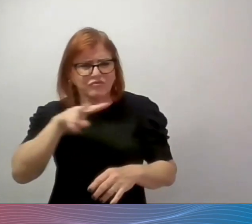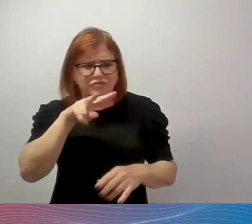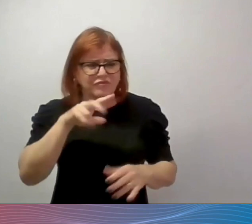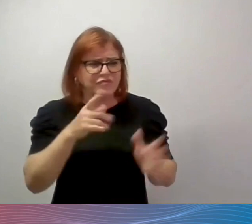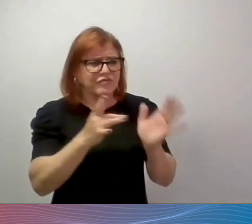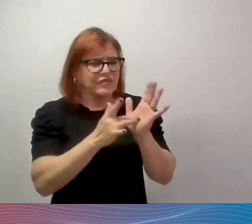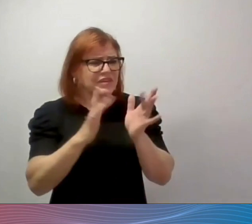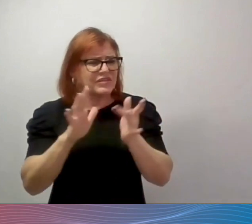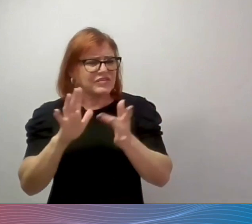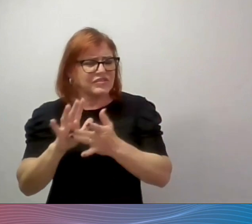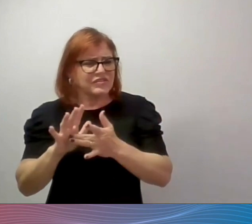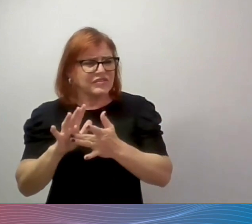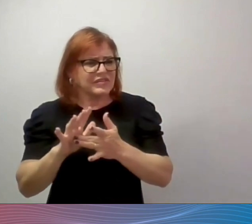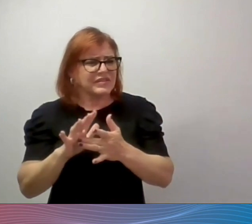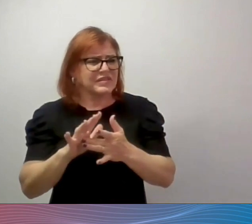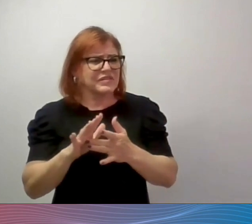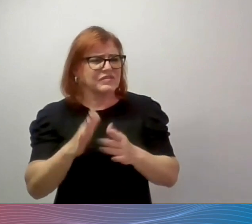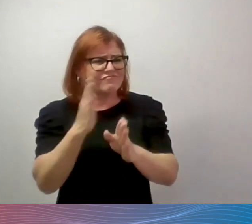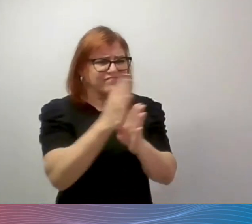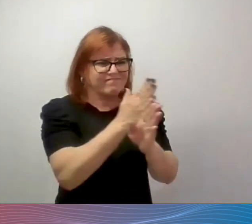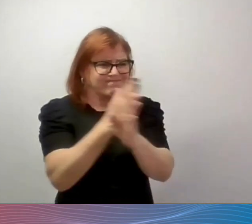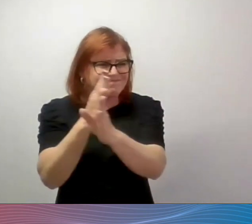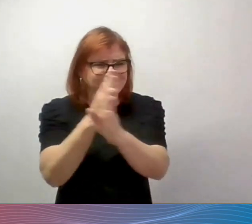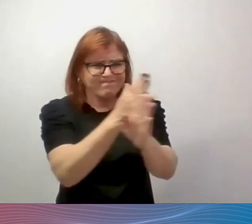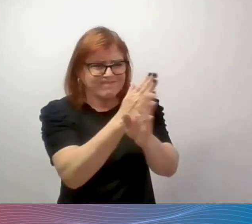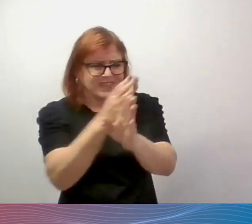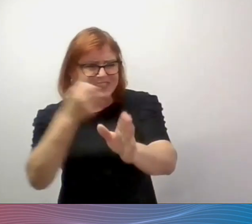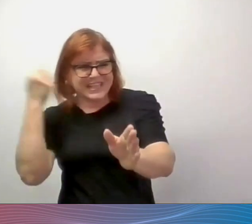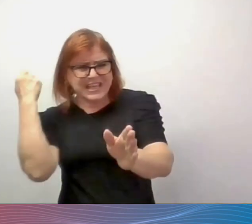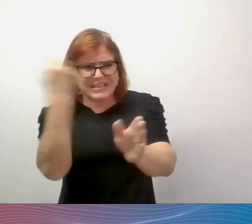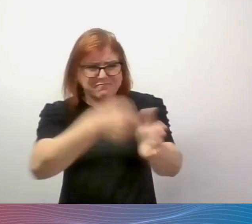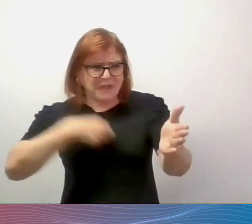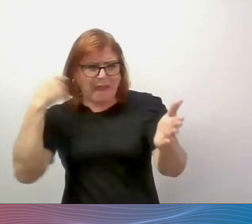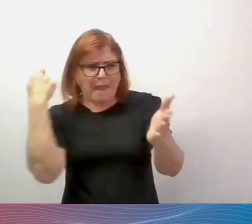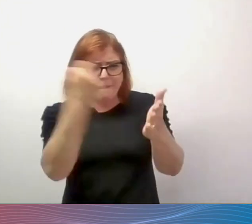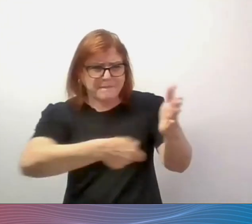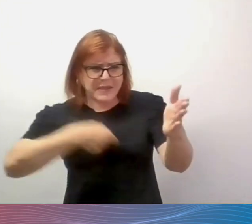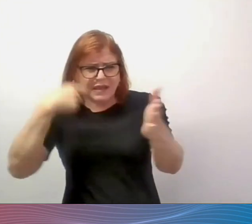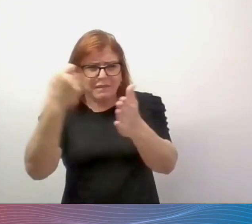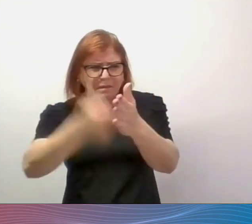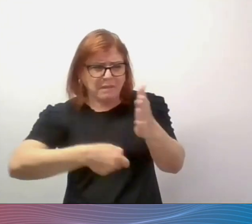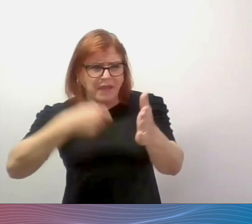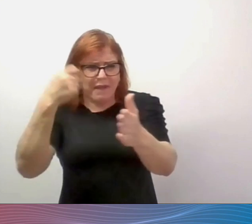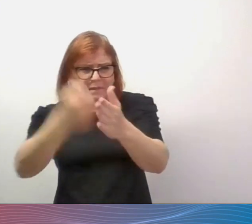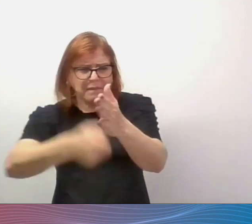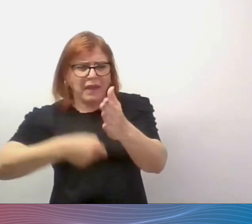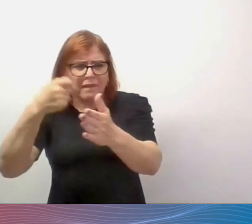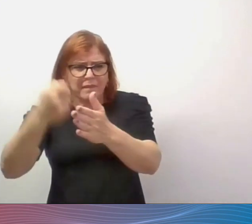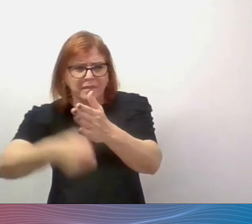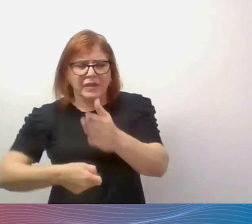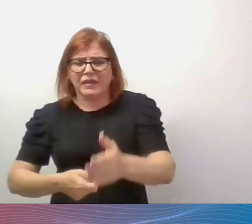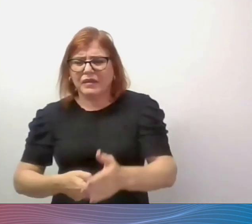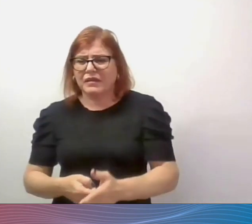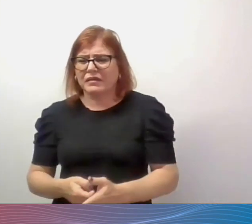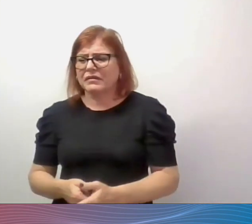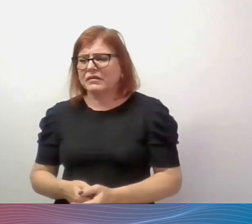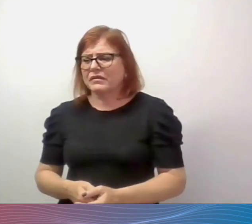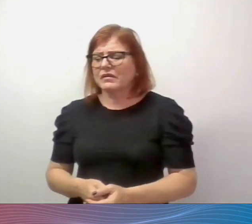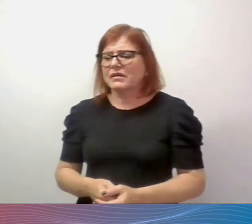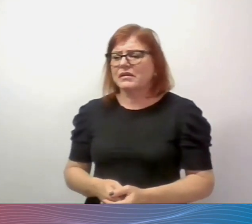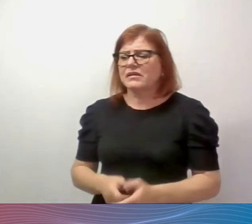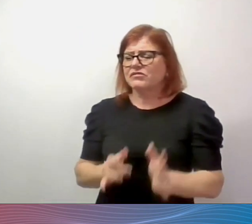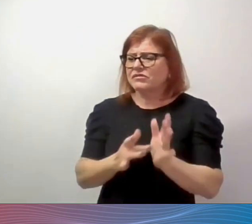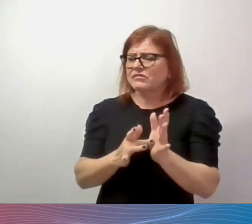being spanked? O homem que ele veio salvar cuspiu na cara dele? And man that God came to save man and